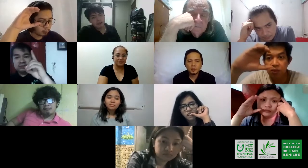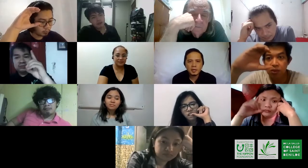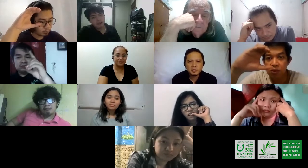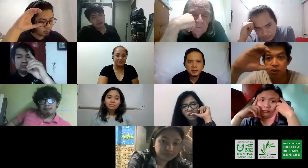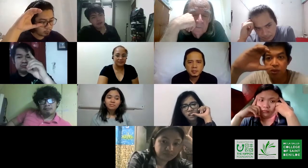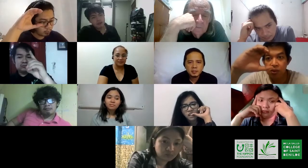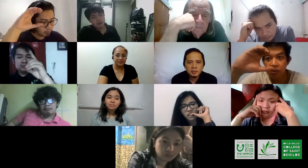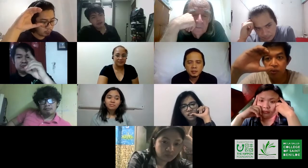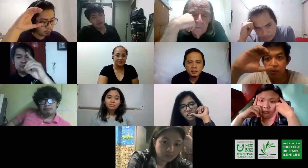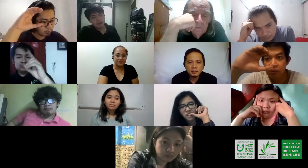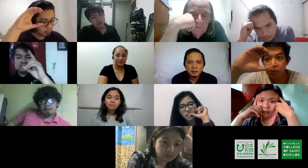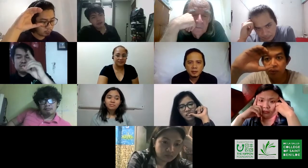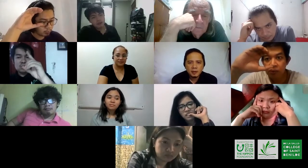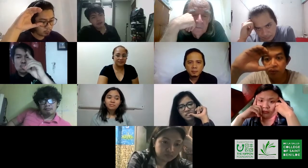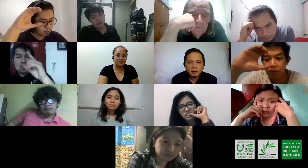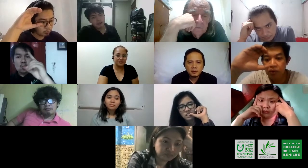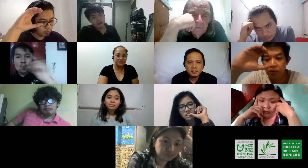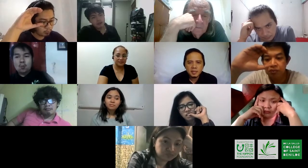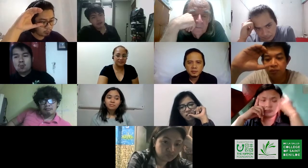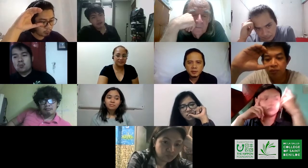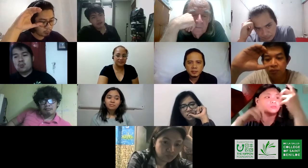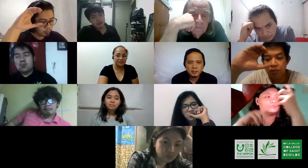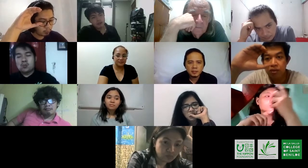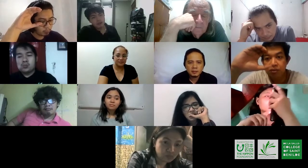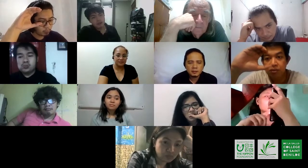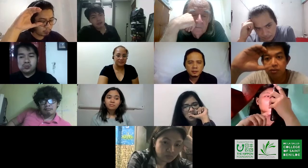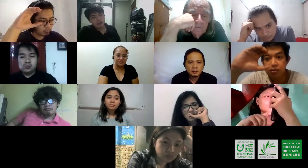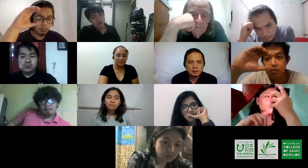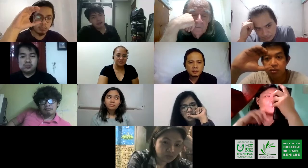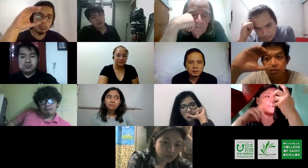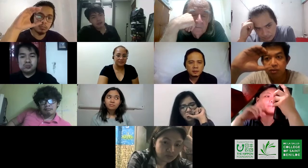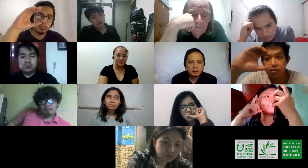People are answering C. Marvin's answering D.